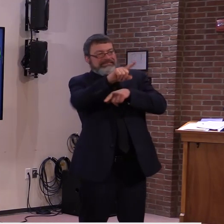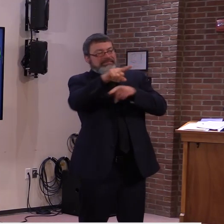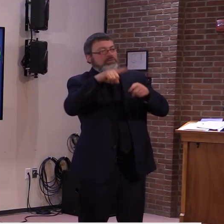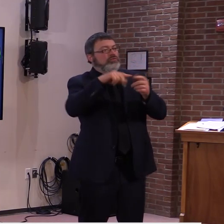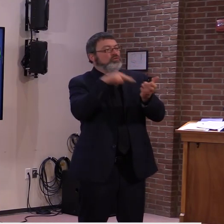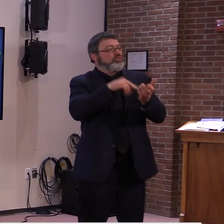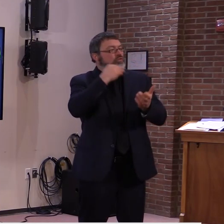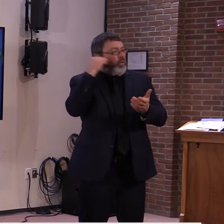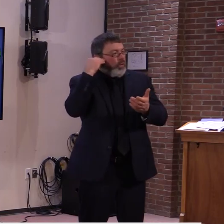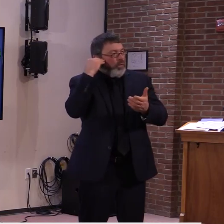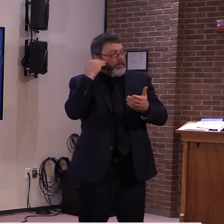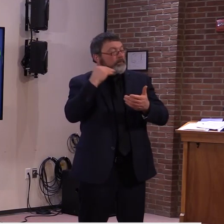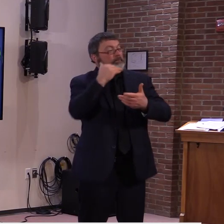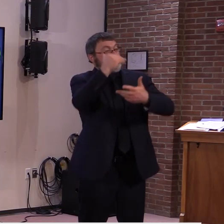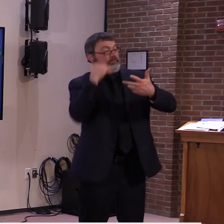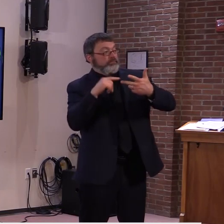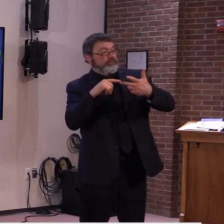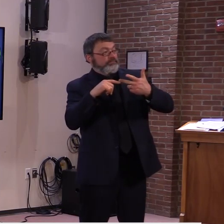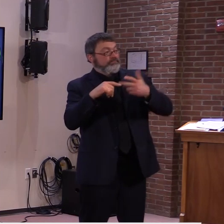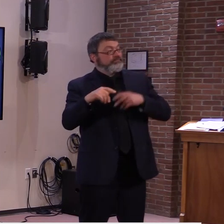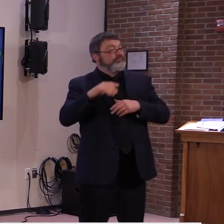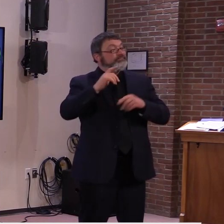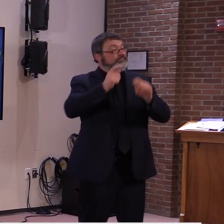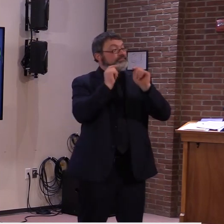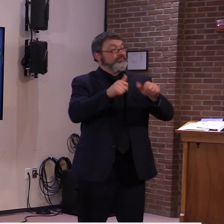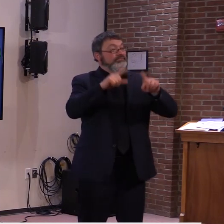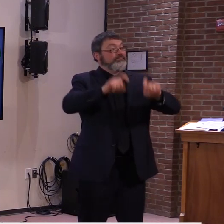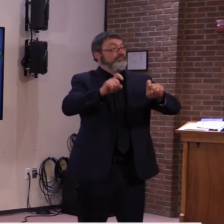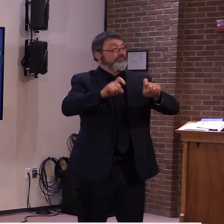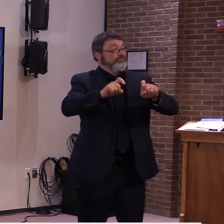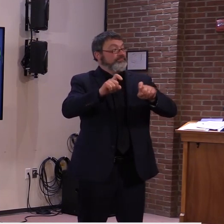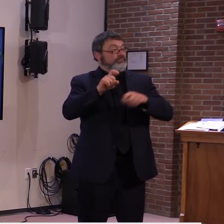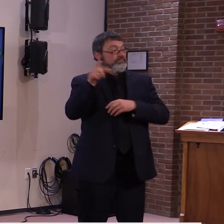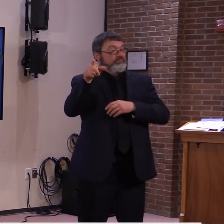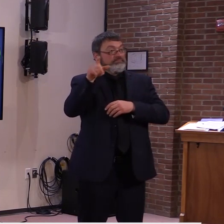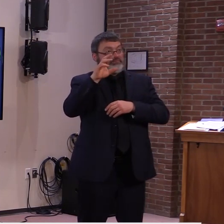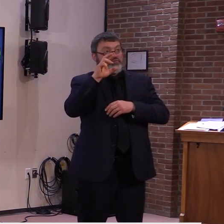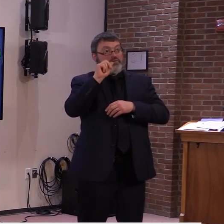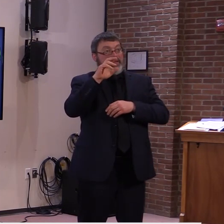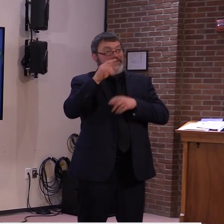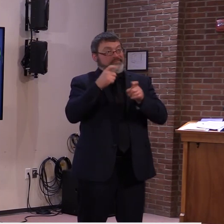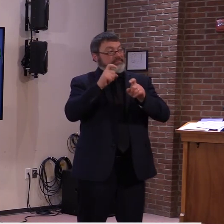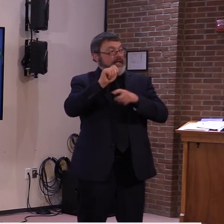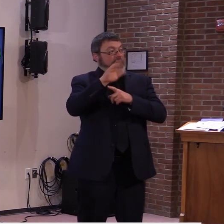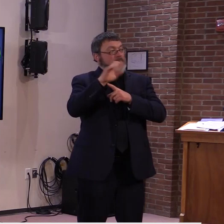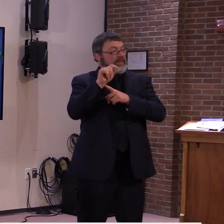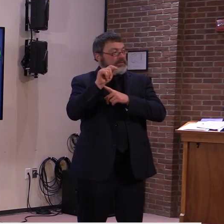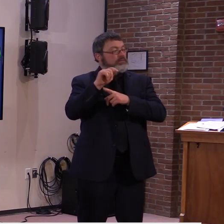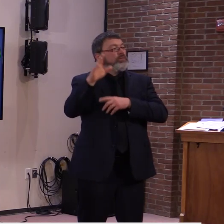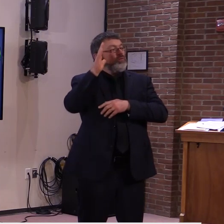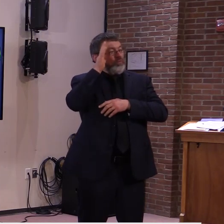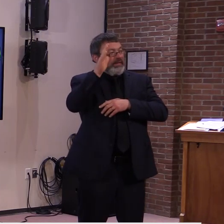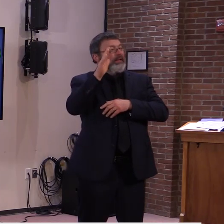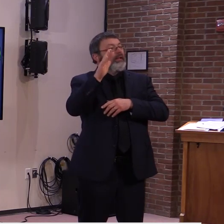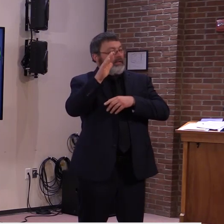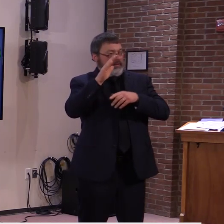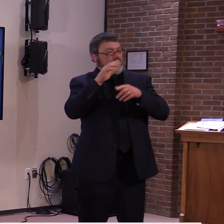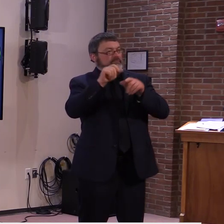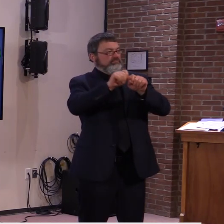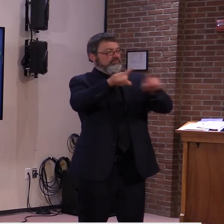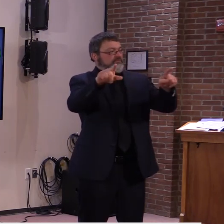out emails to all long-term care facilities regarding training of their Binex